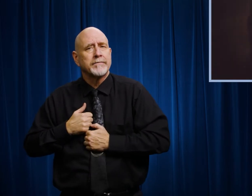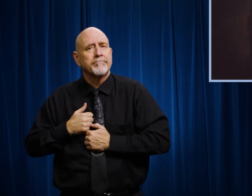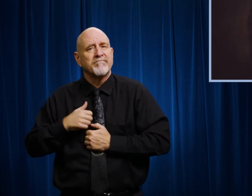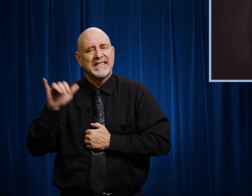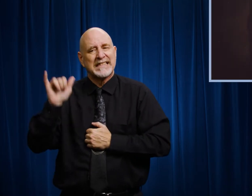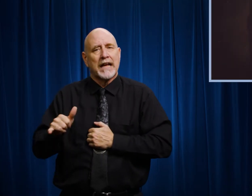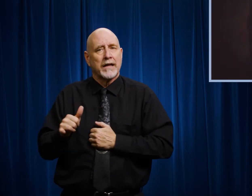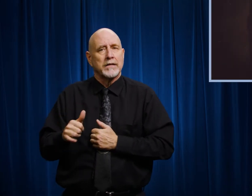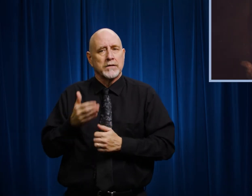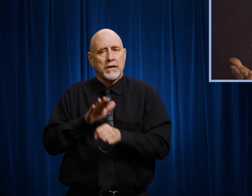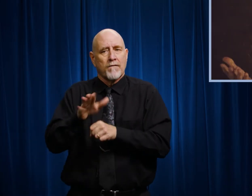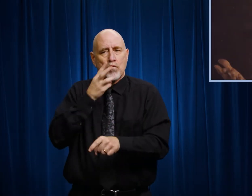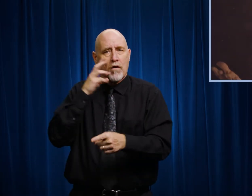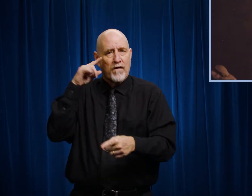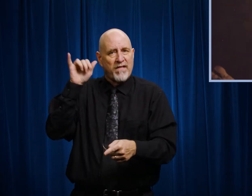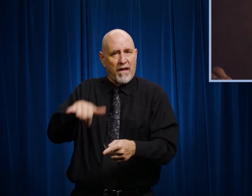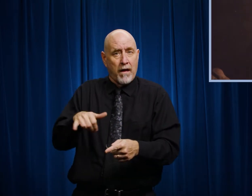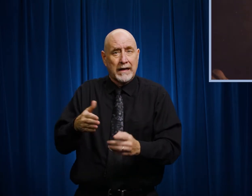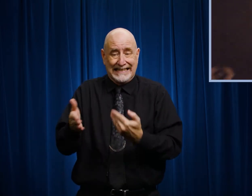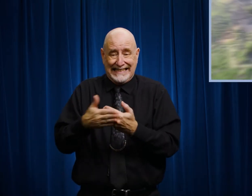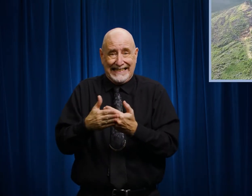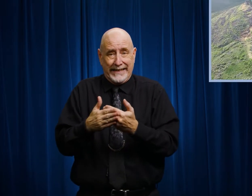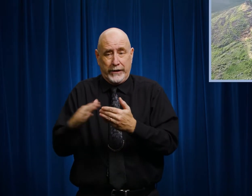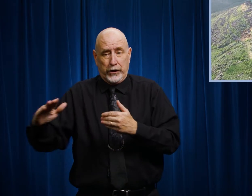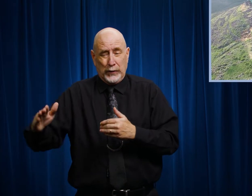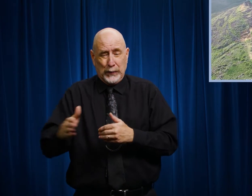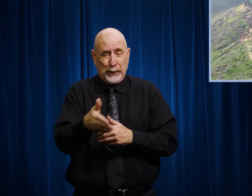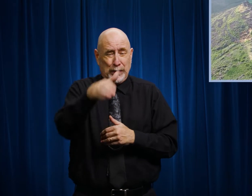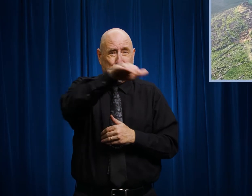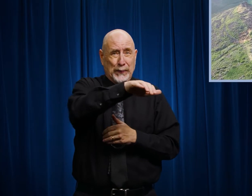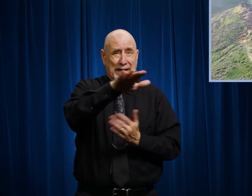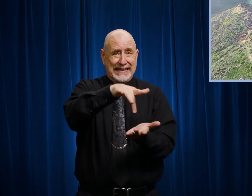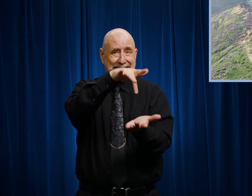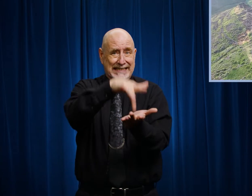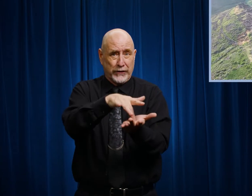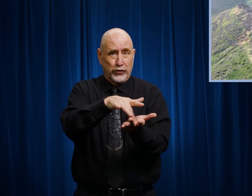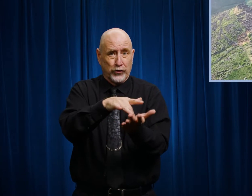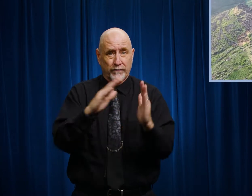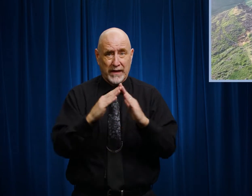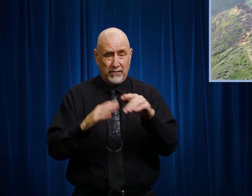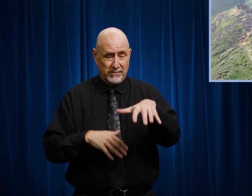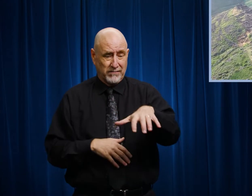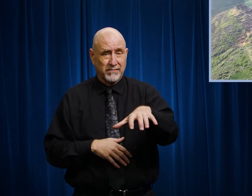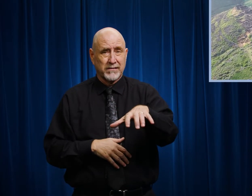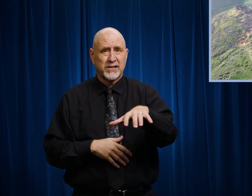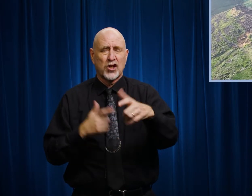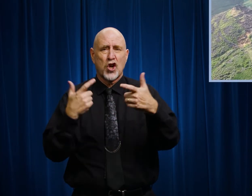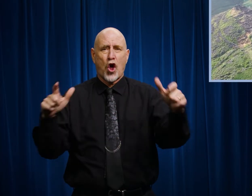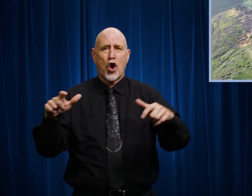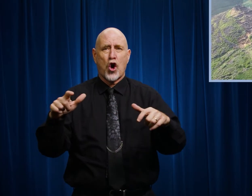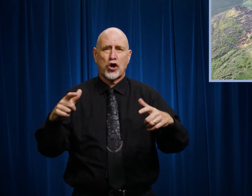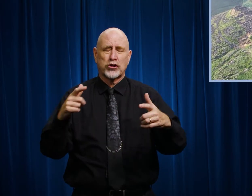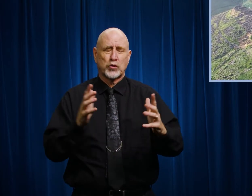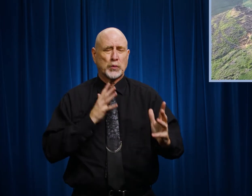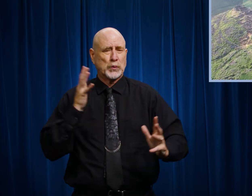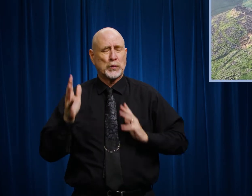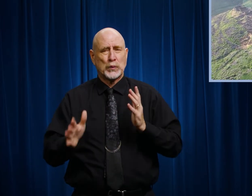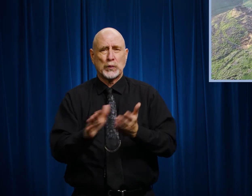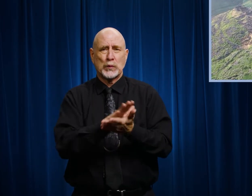bathing rituals. Nearby, on an elevated area at the center of the town, a large and